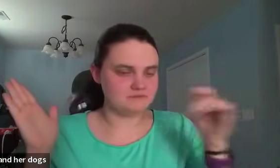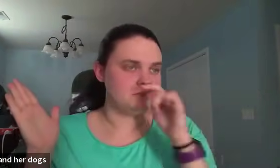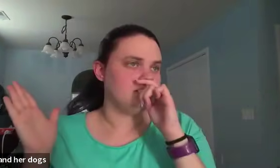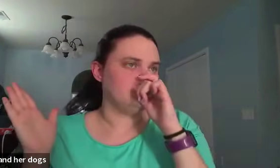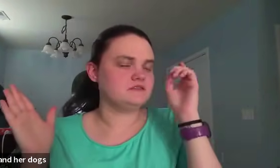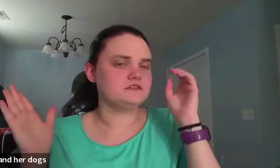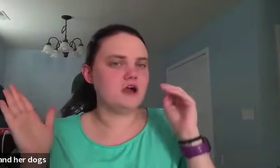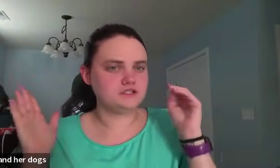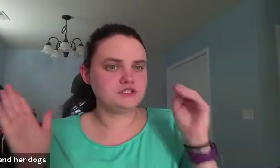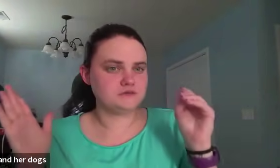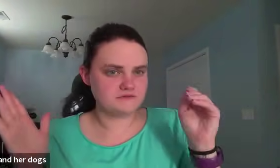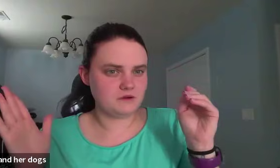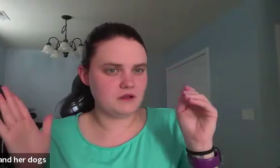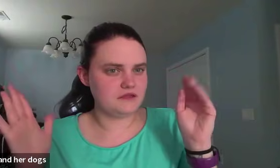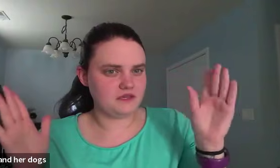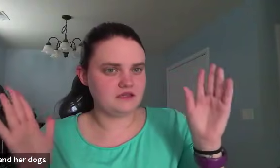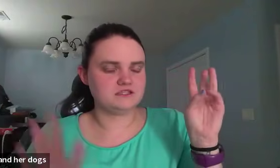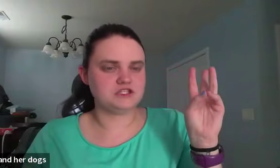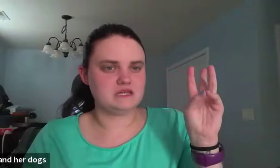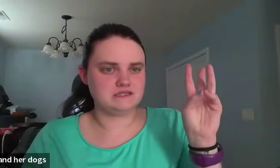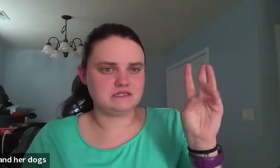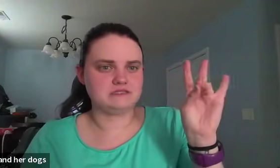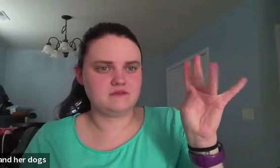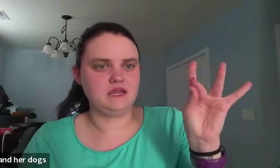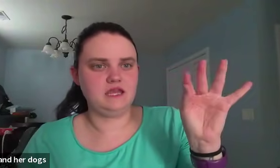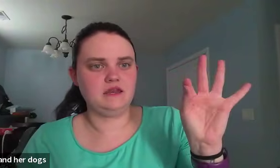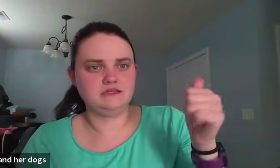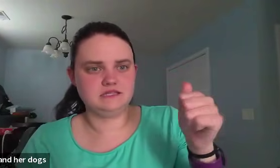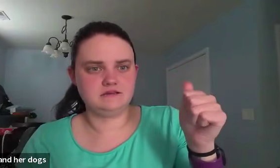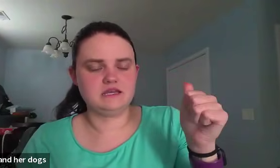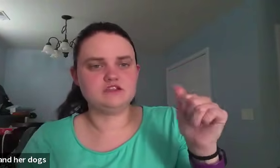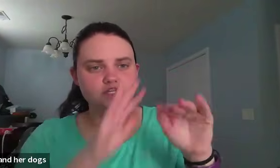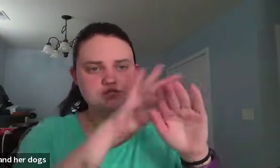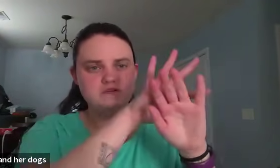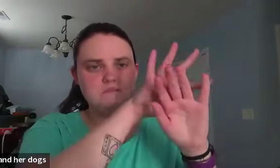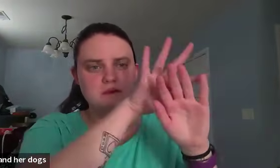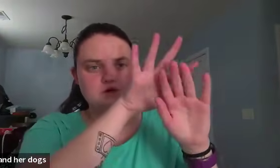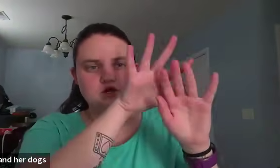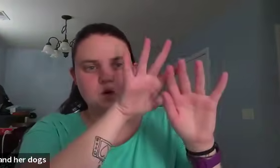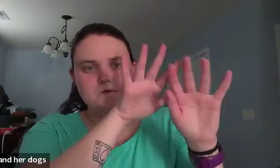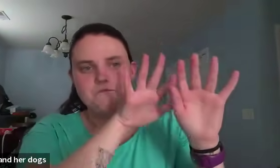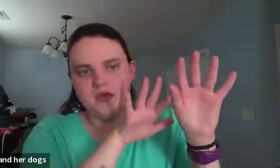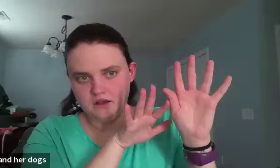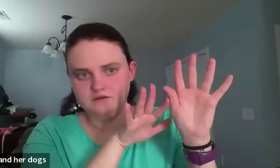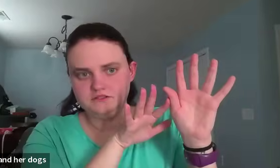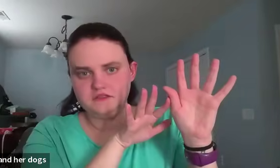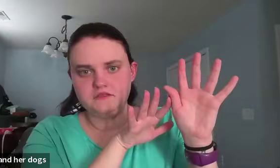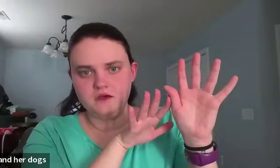10. Not too difficult, I think. It's just that 6, 7, 8, 9, 10. As long as you can remember you're going back to the